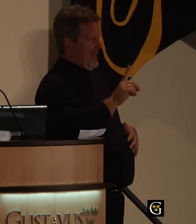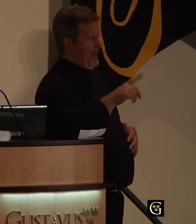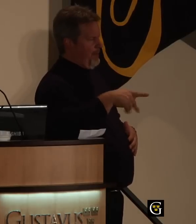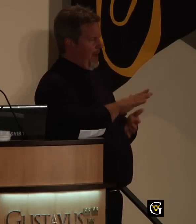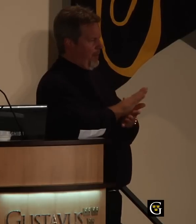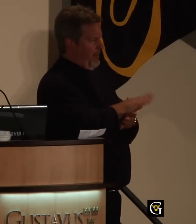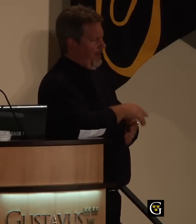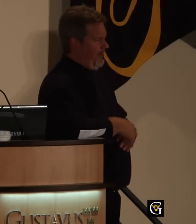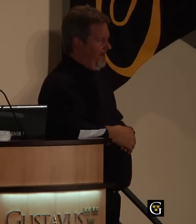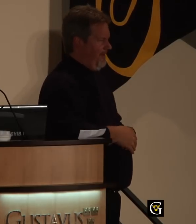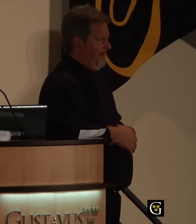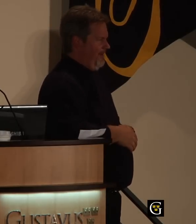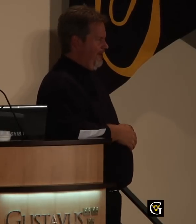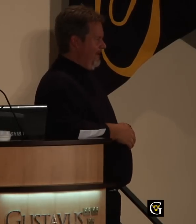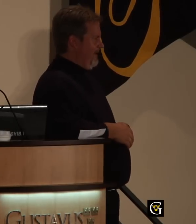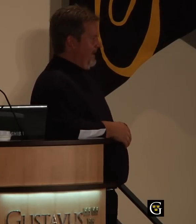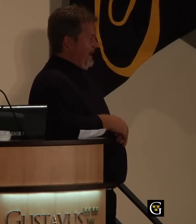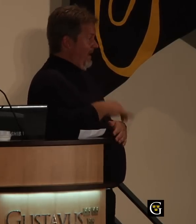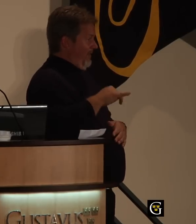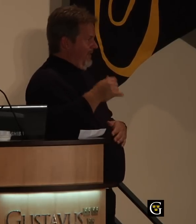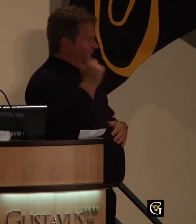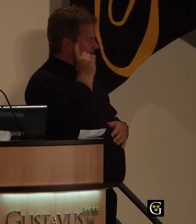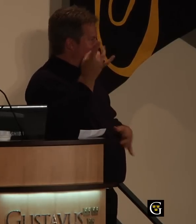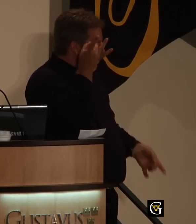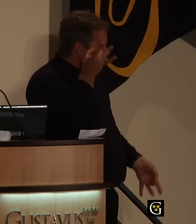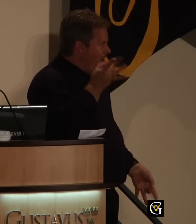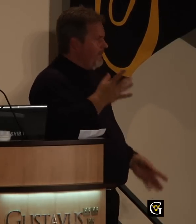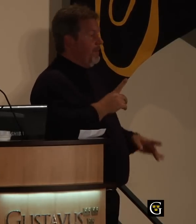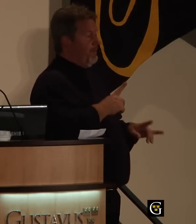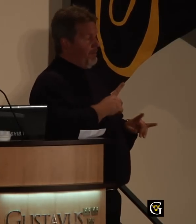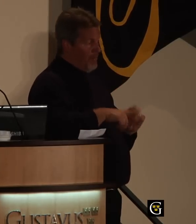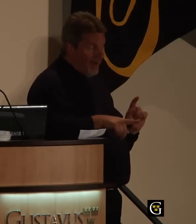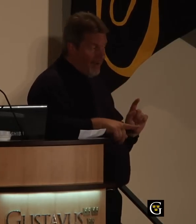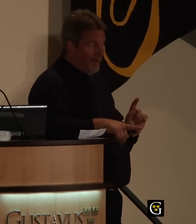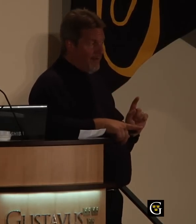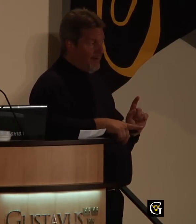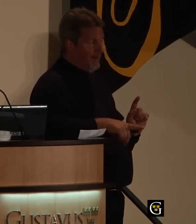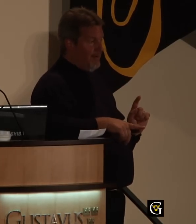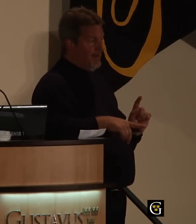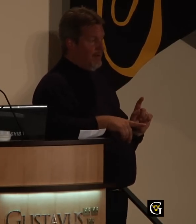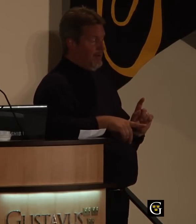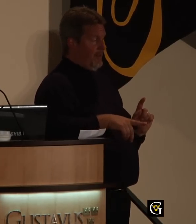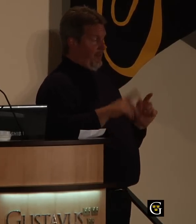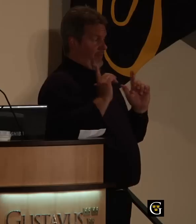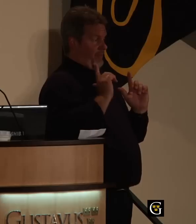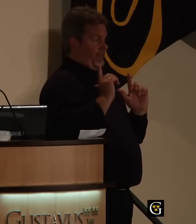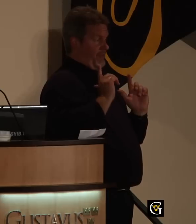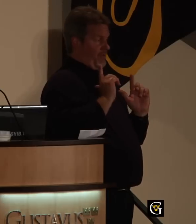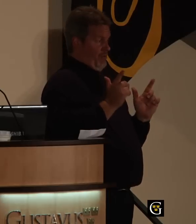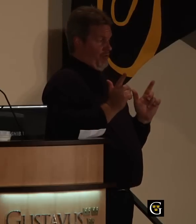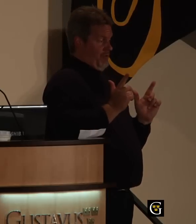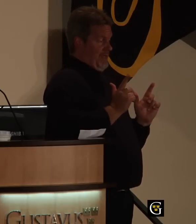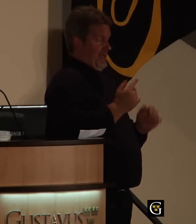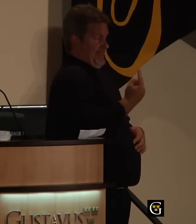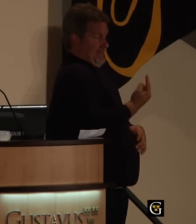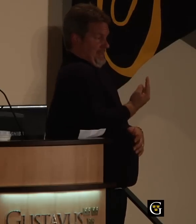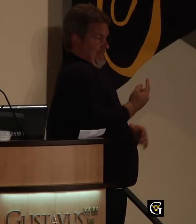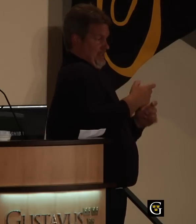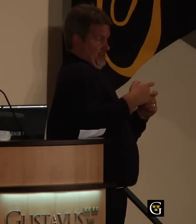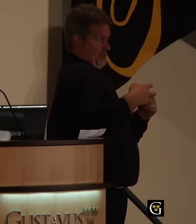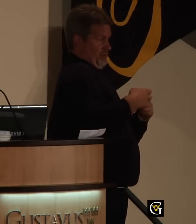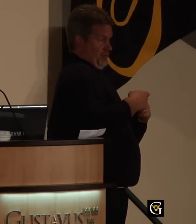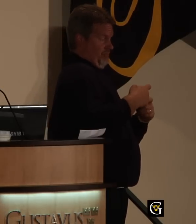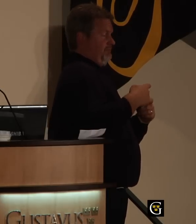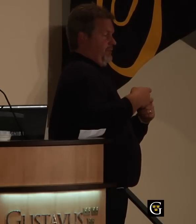Now, as awful as that sounds, it turned out that even the very earliest single-channel cochlear implant